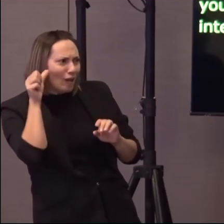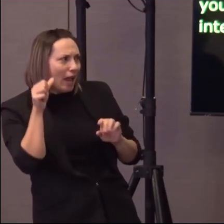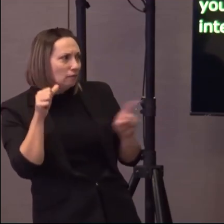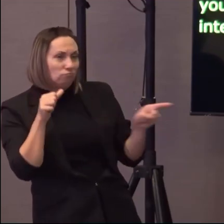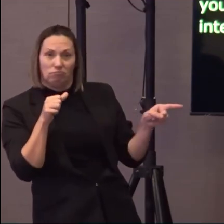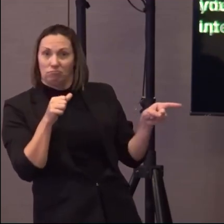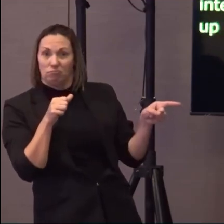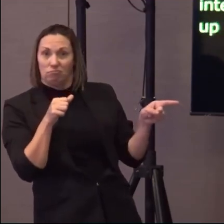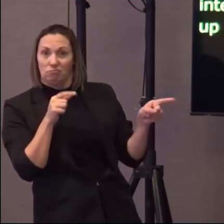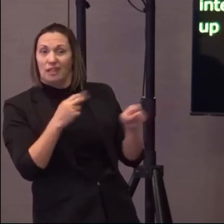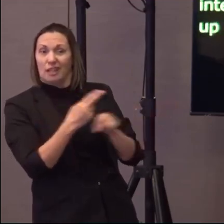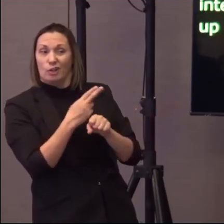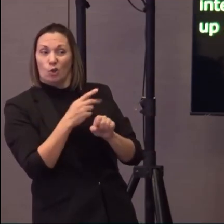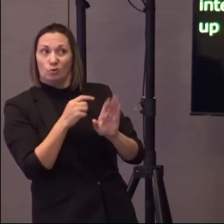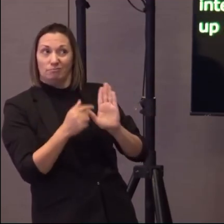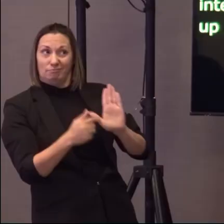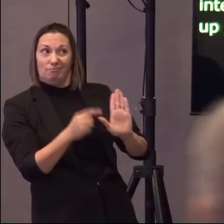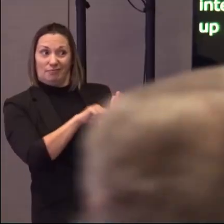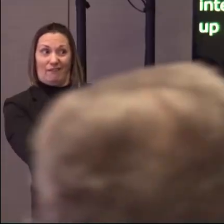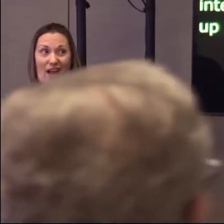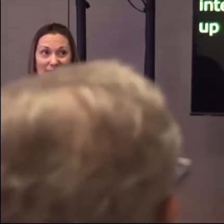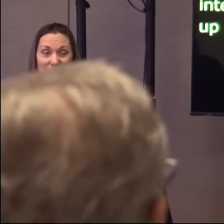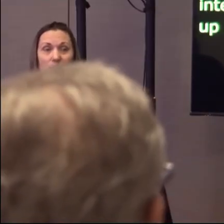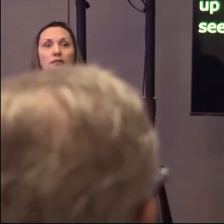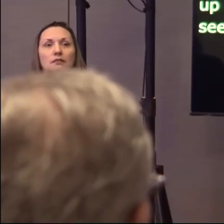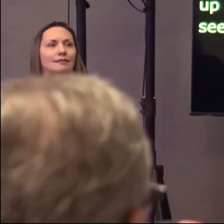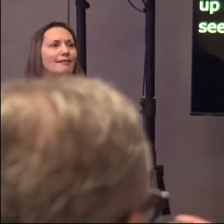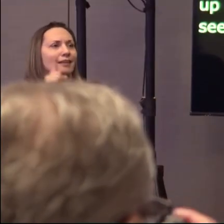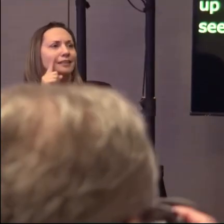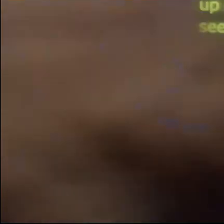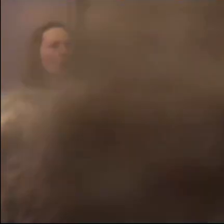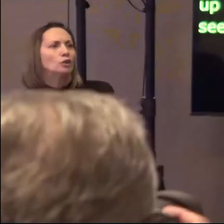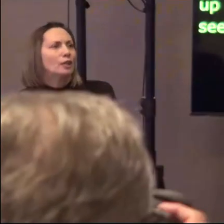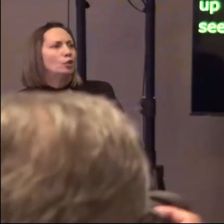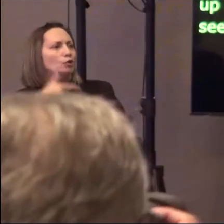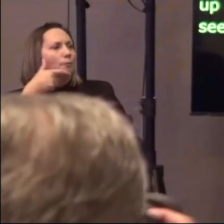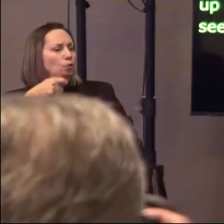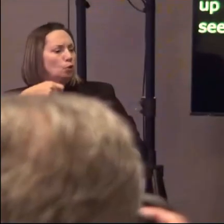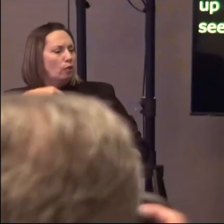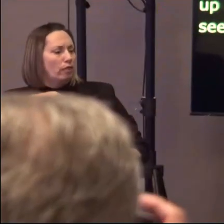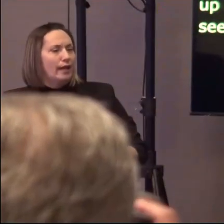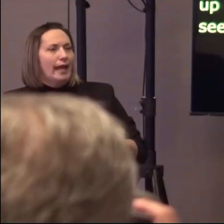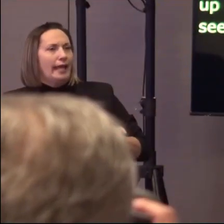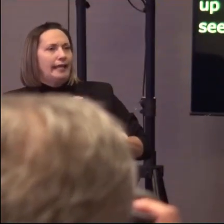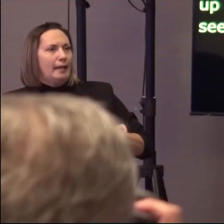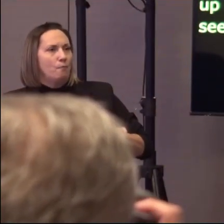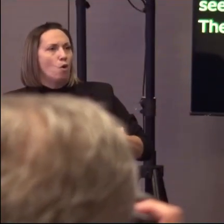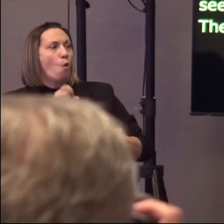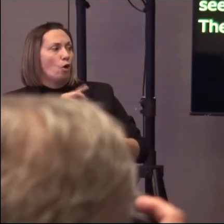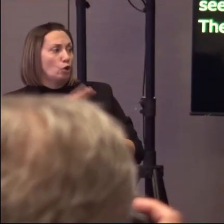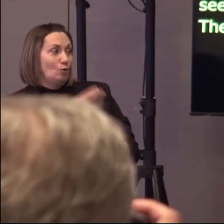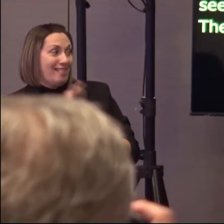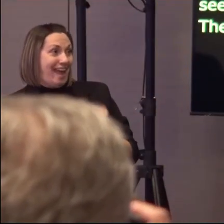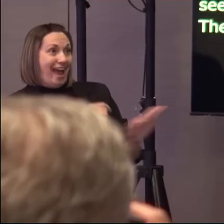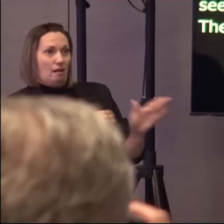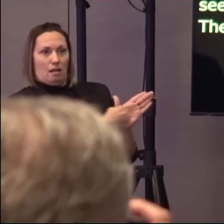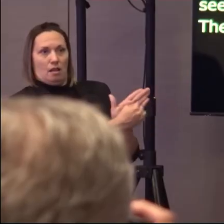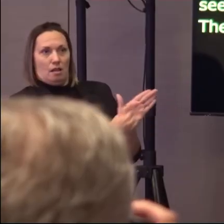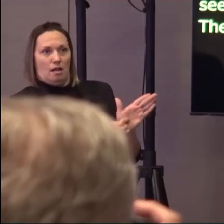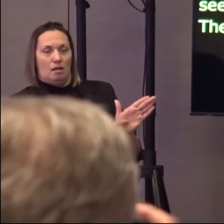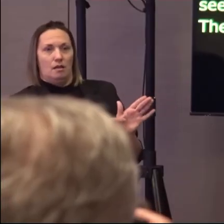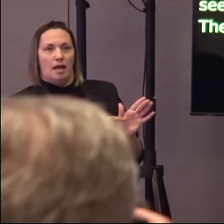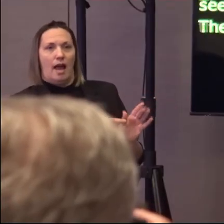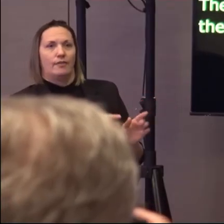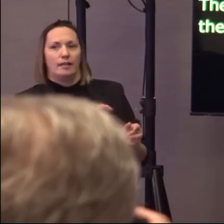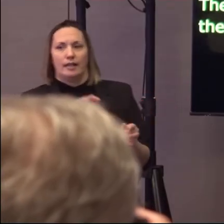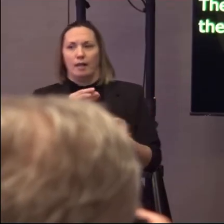They can ask them on the device, and then the deaf person can use either a Bluetooth keyboard or the keyboard on here to type, and it'll voice back out to